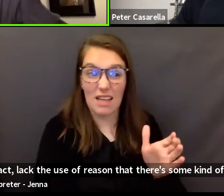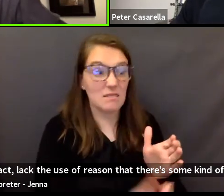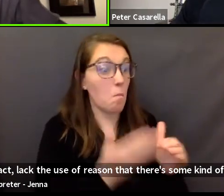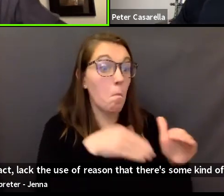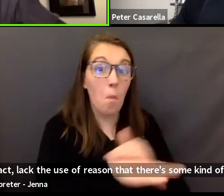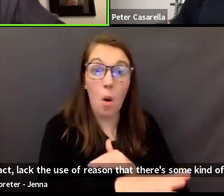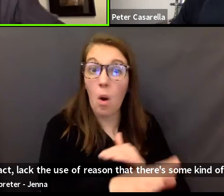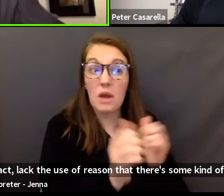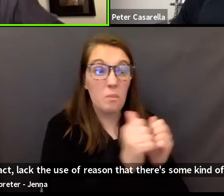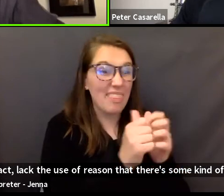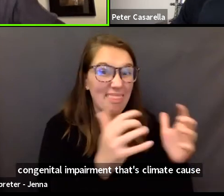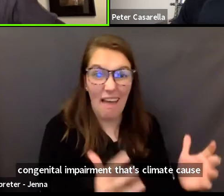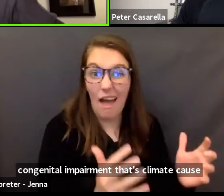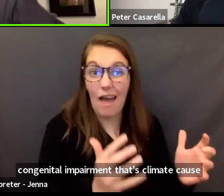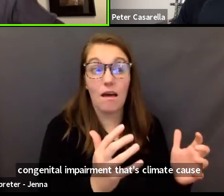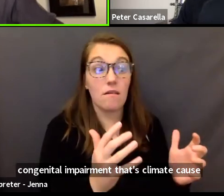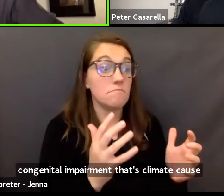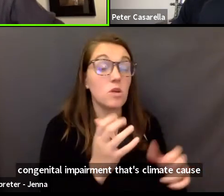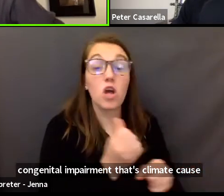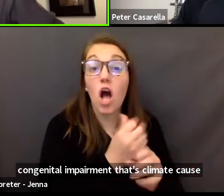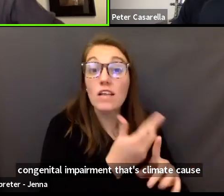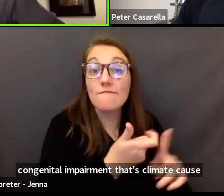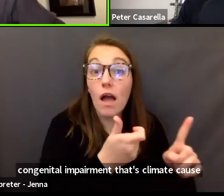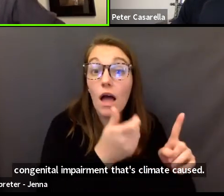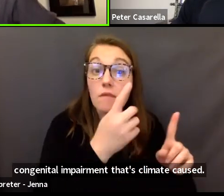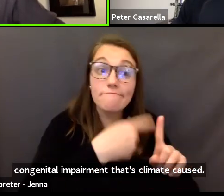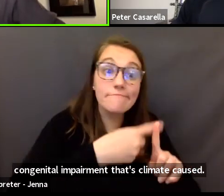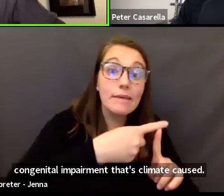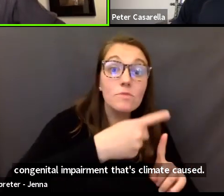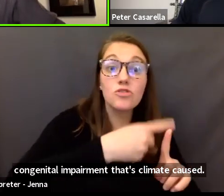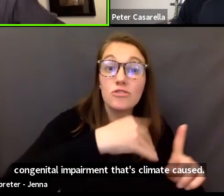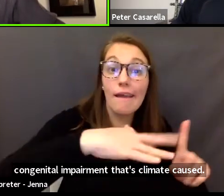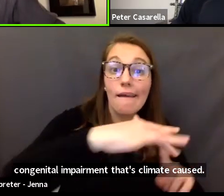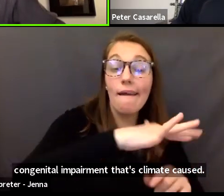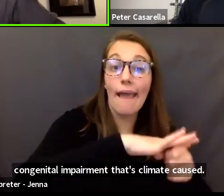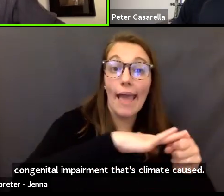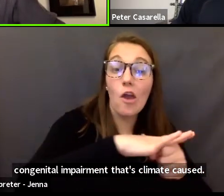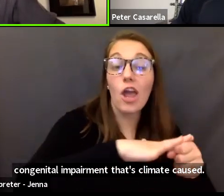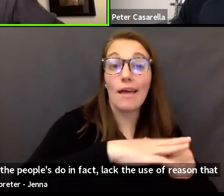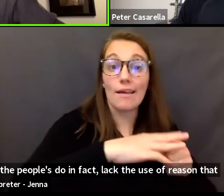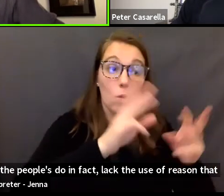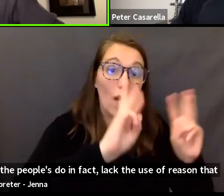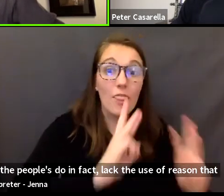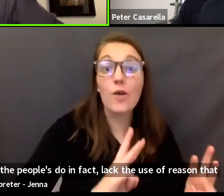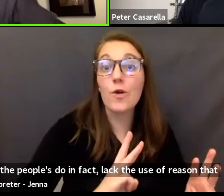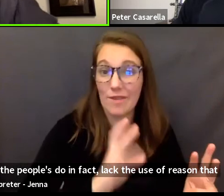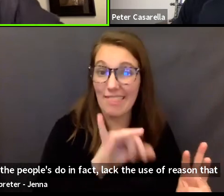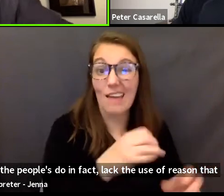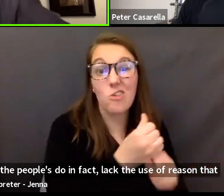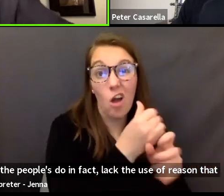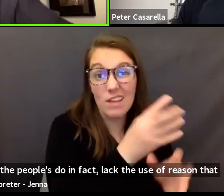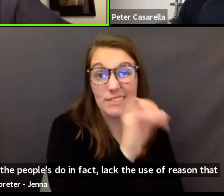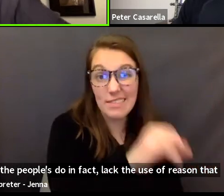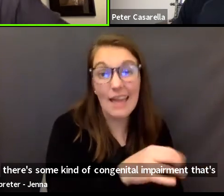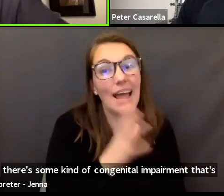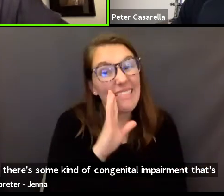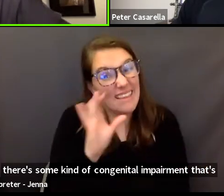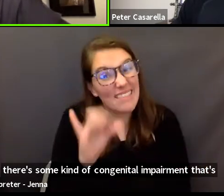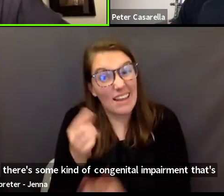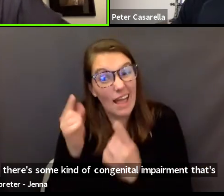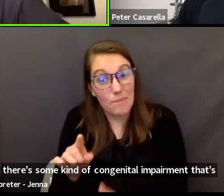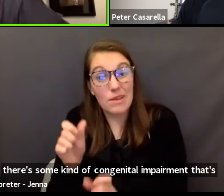impairment that's climate caused. I think that's what's going on with Sepúlveda, but he doesn't develop it like systematically. I